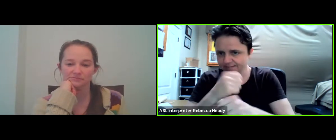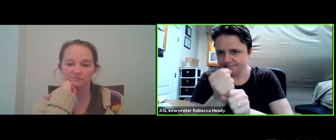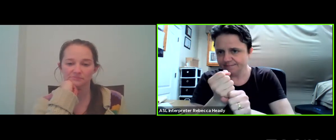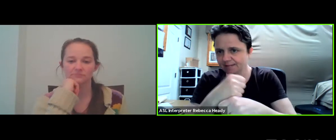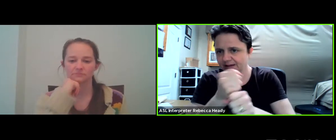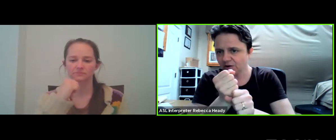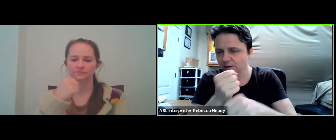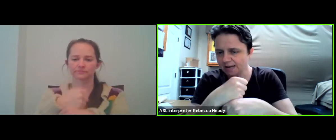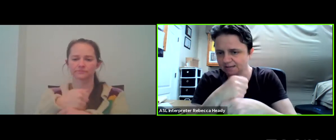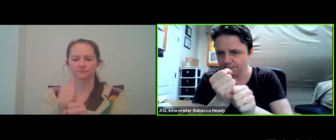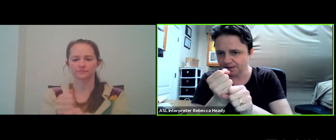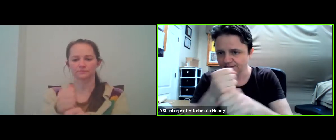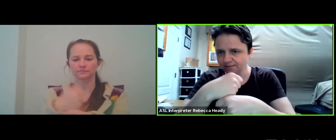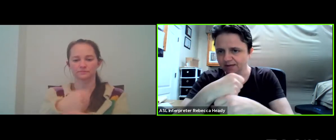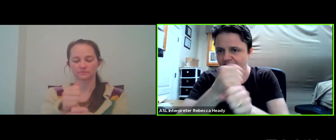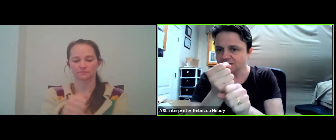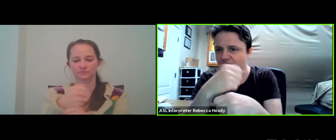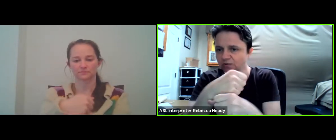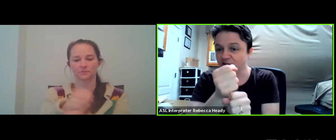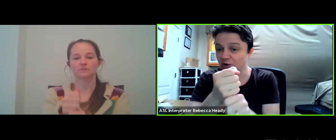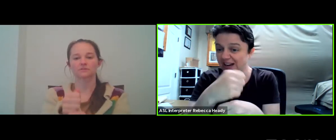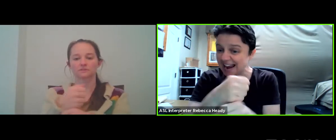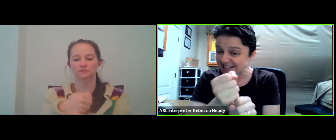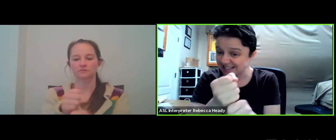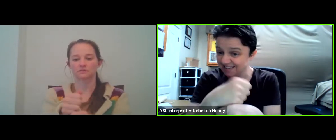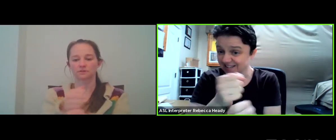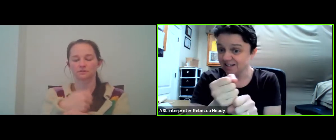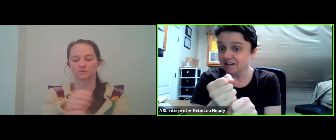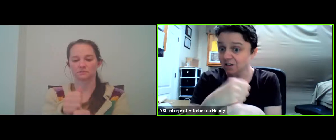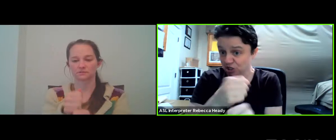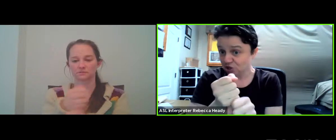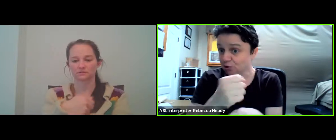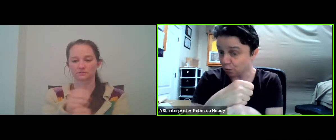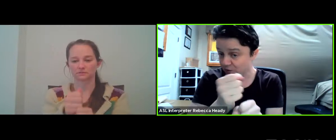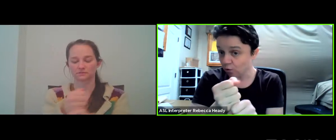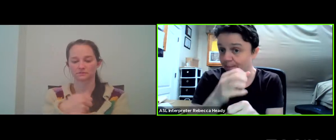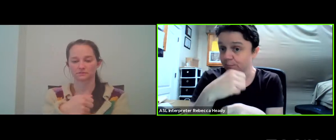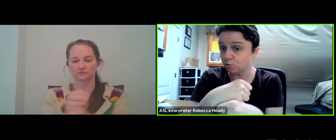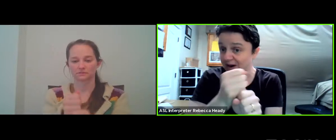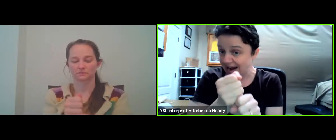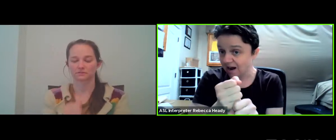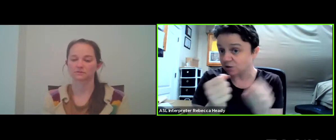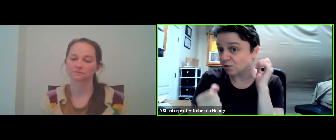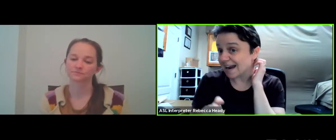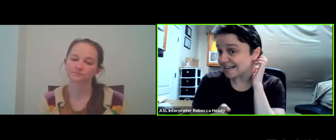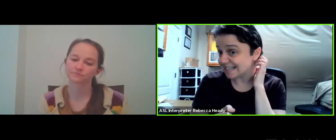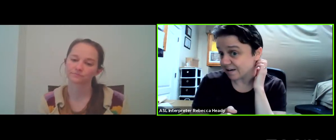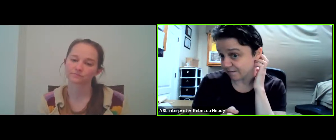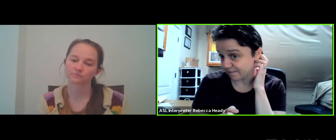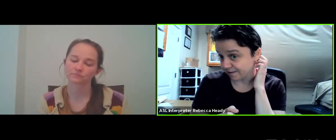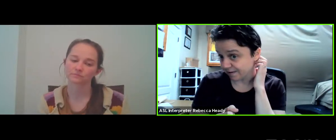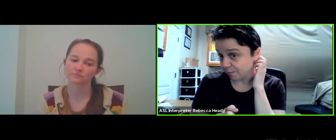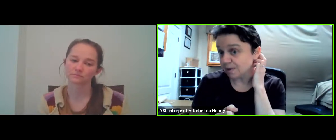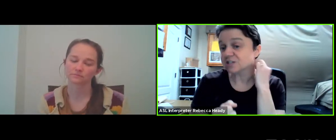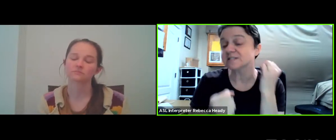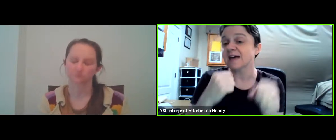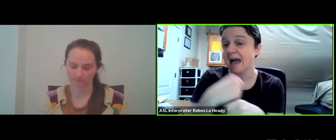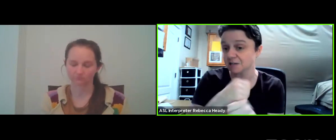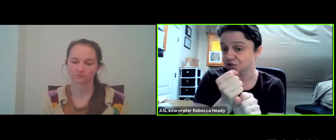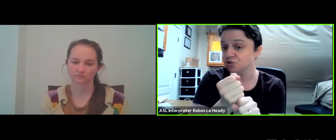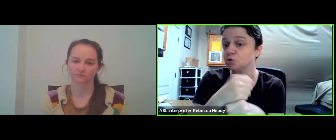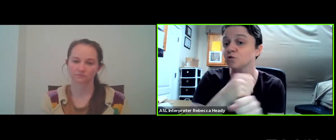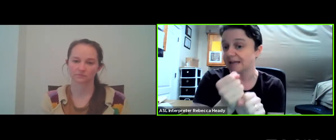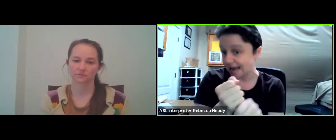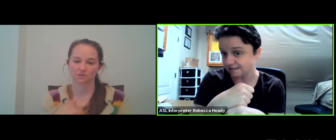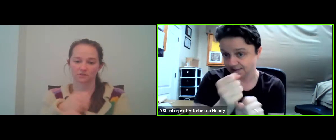Make, like you're going to make something. This also is create. So if you are not creative, but just